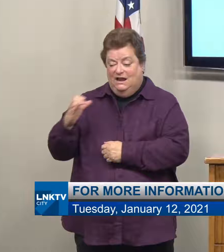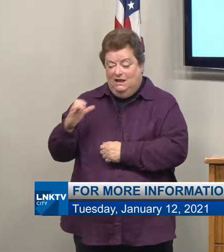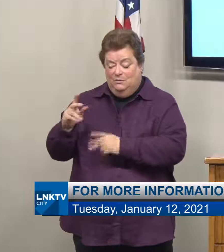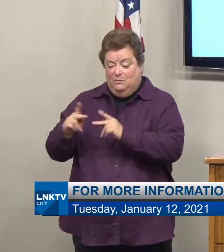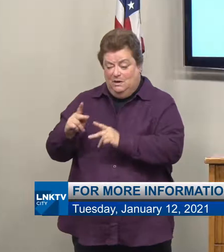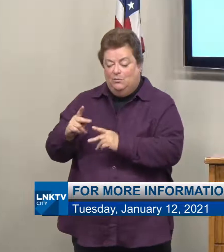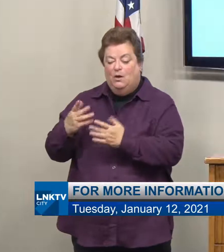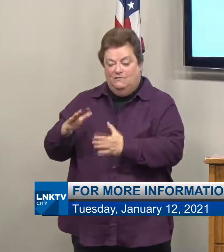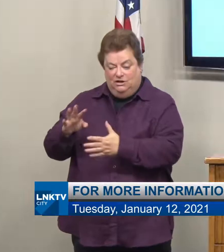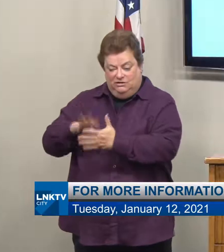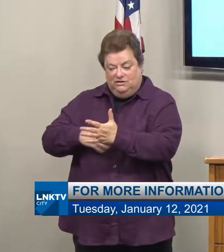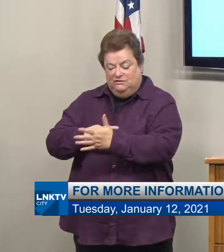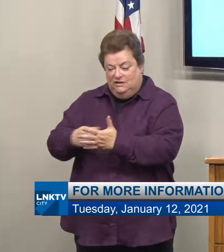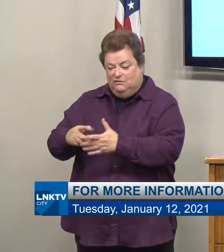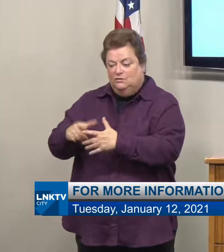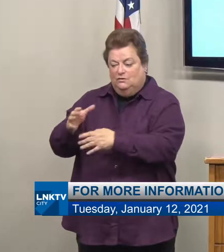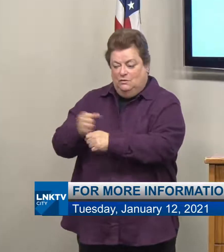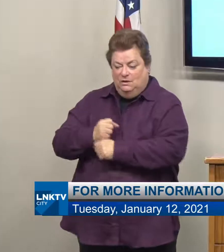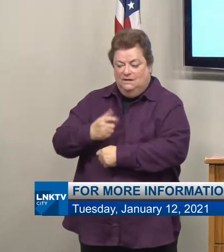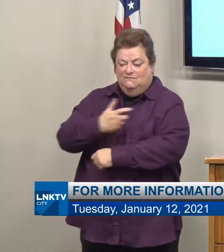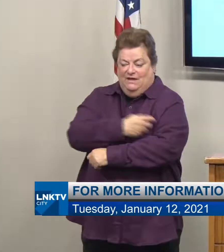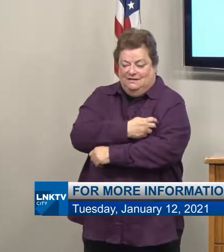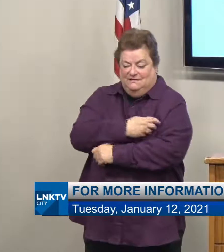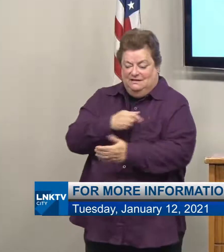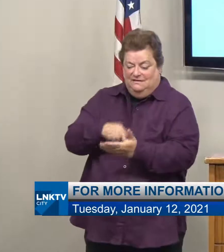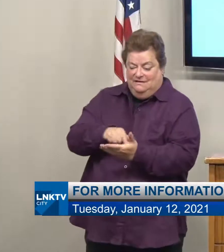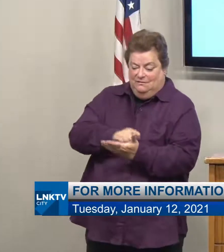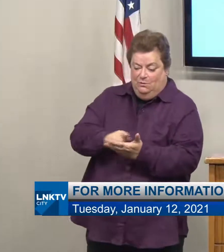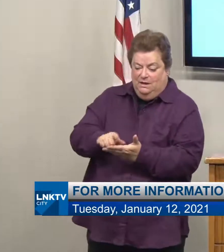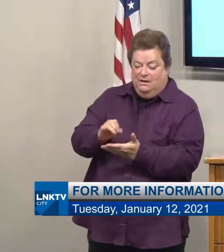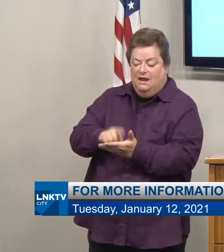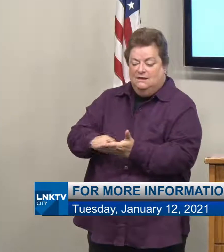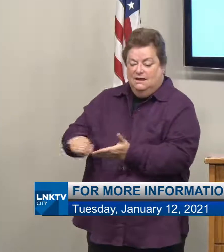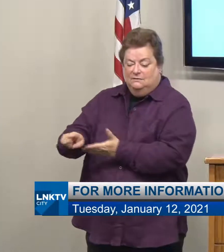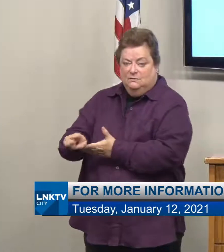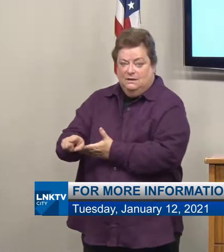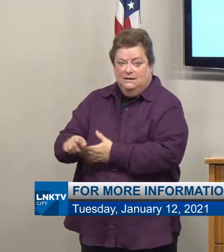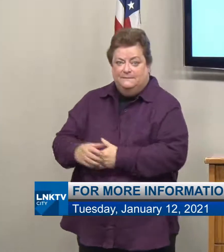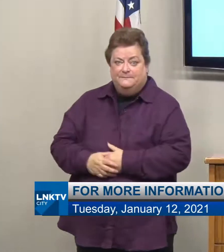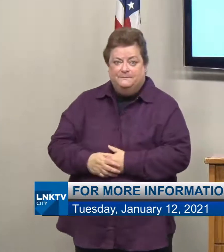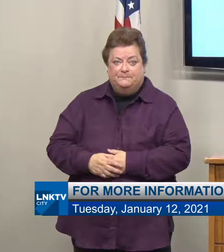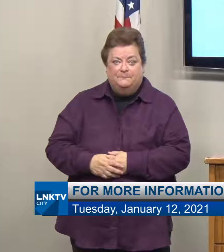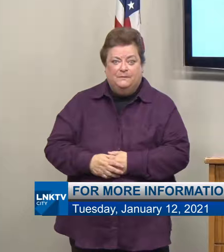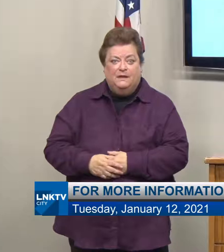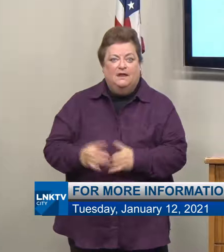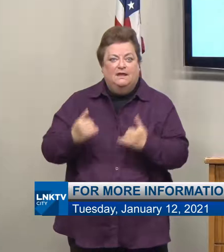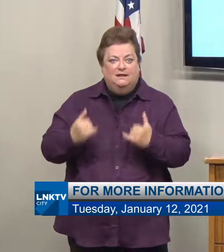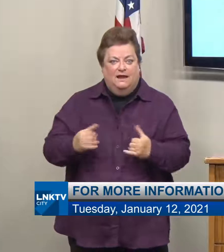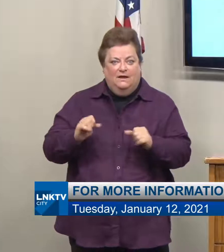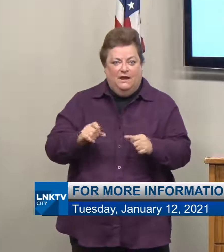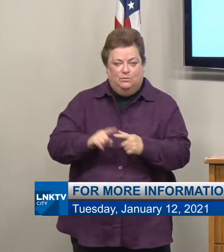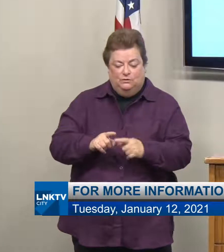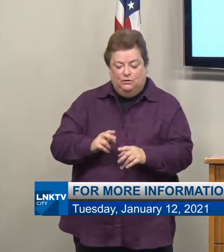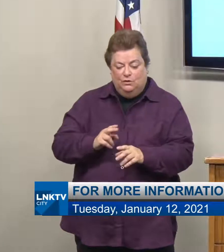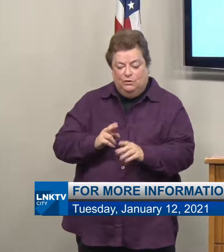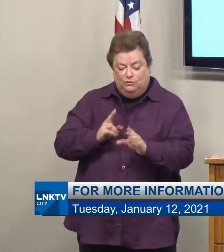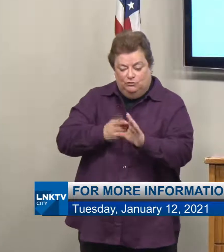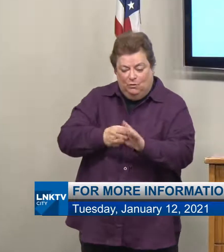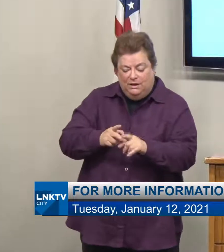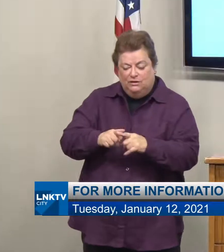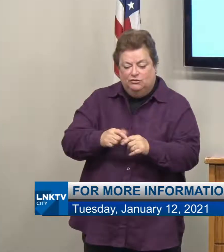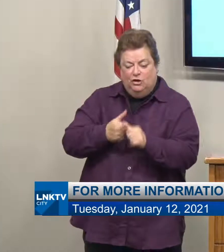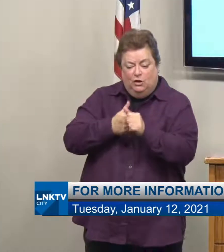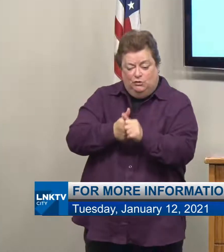scheduled to receive vaccine this week and next week. You'll now be able to join us in